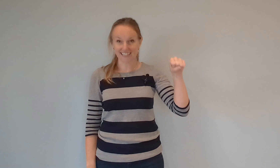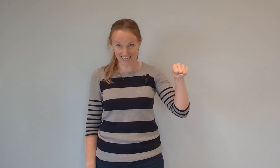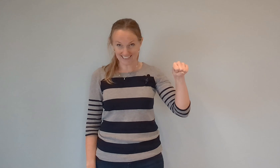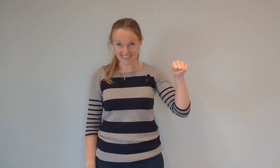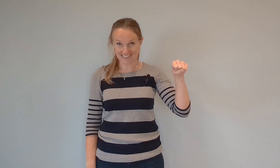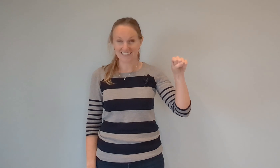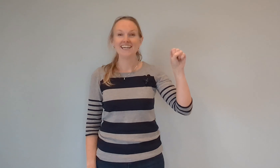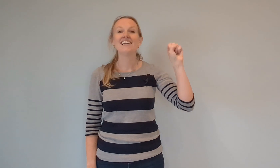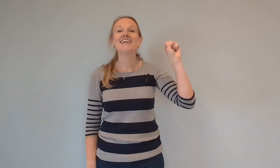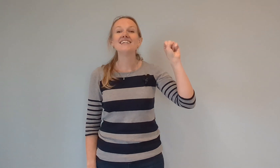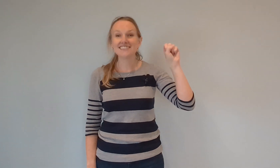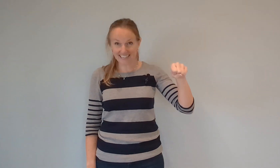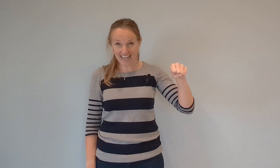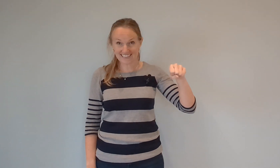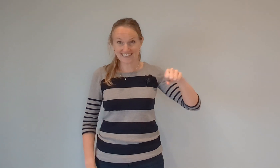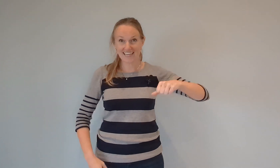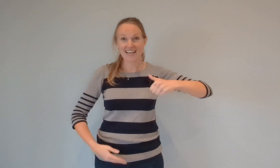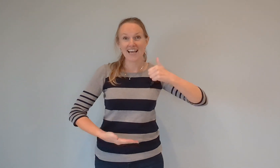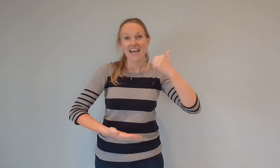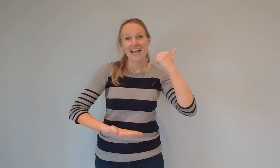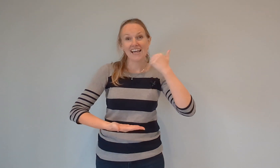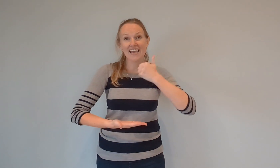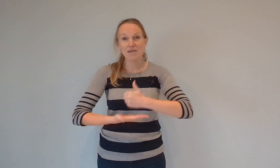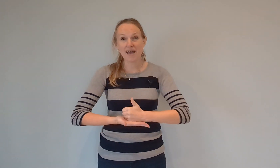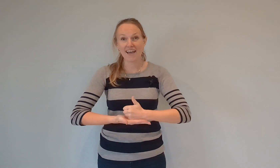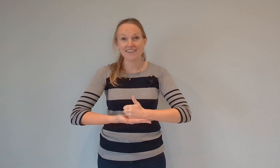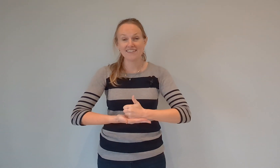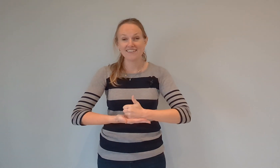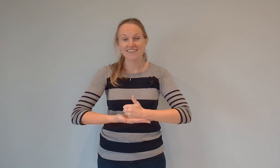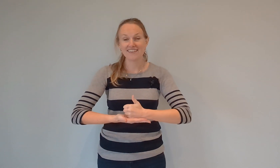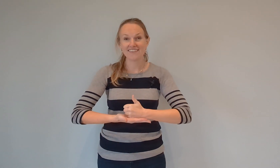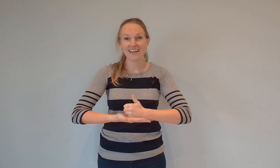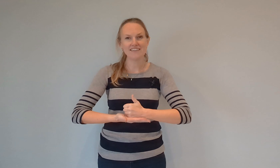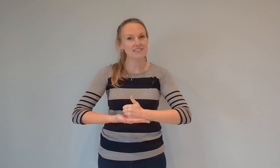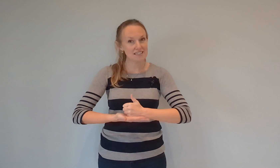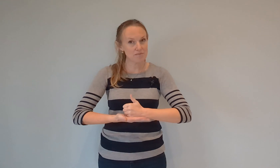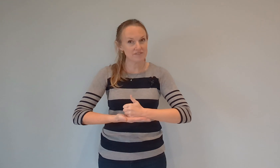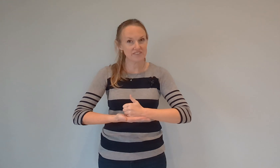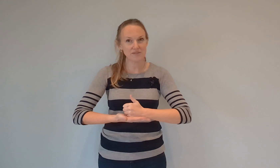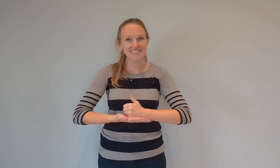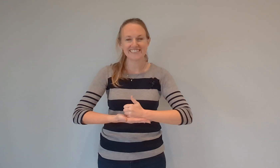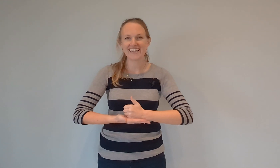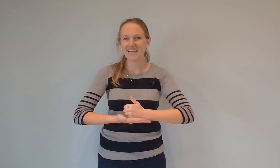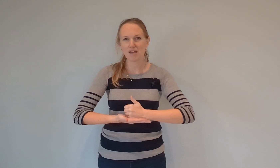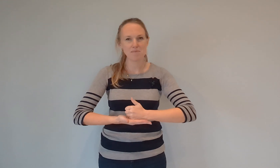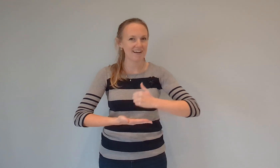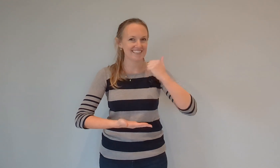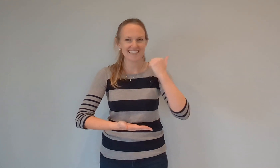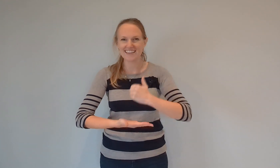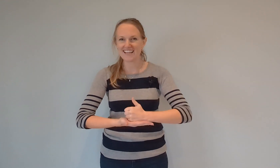Yes. Is yes and amen. Okay, there's a number of different ways to sign amen, but I just love